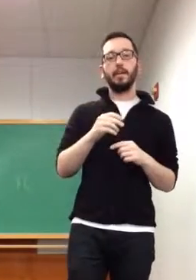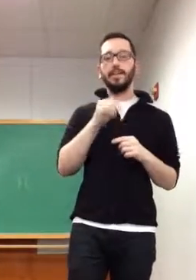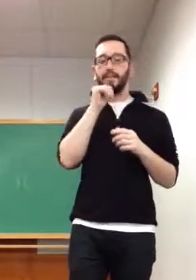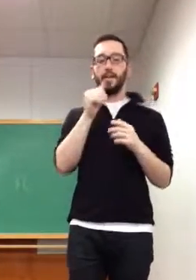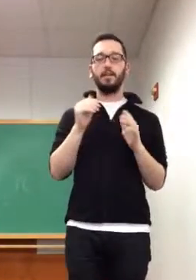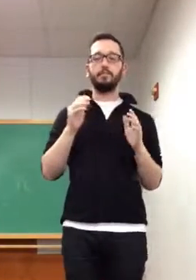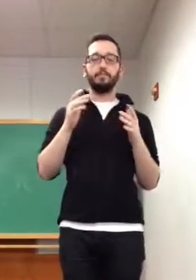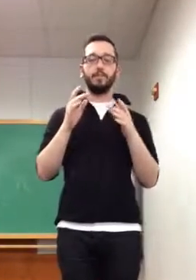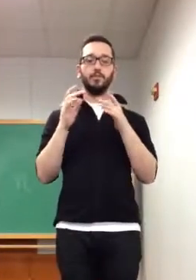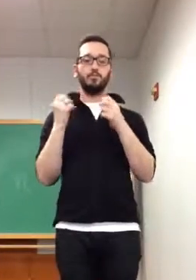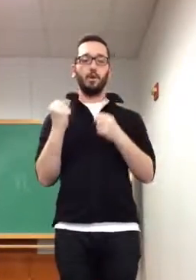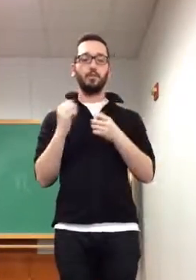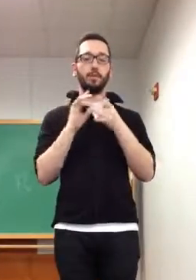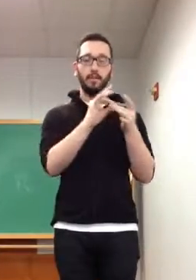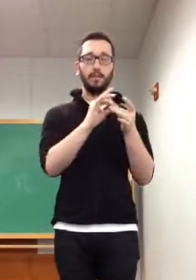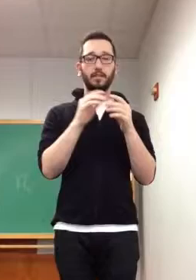was that